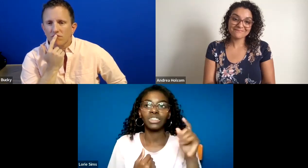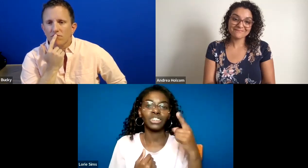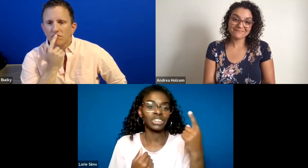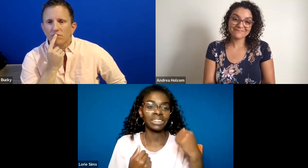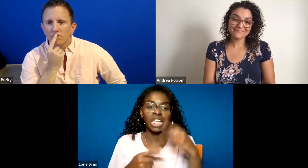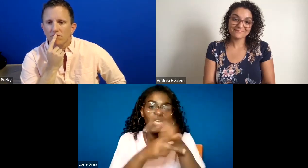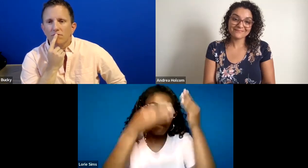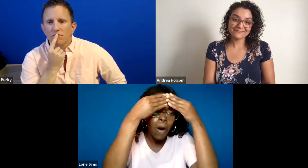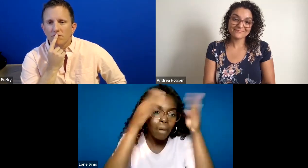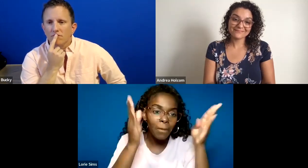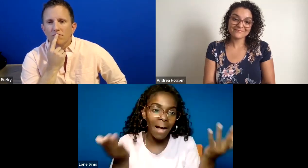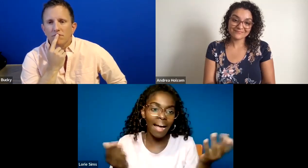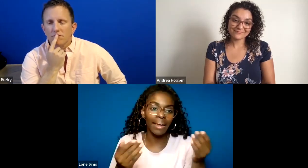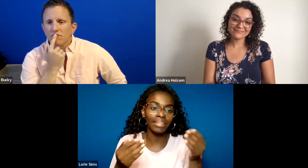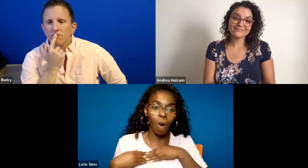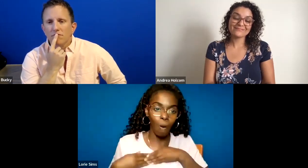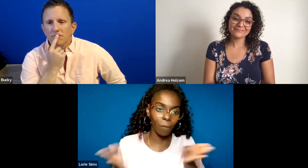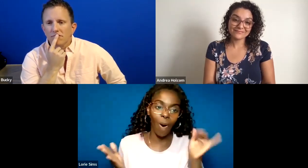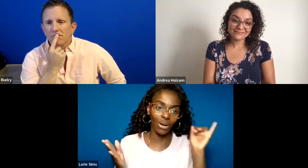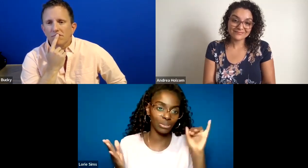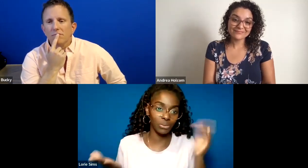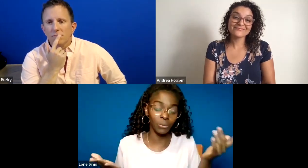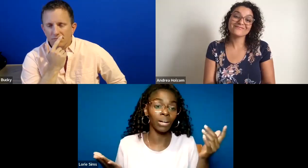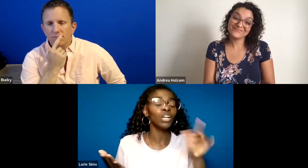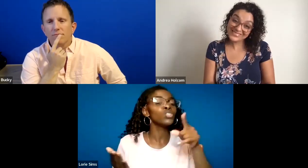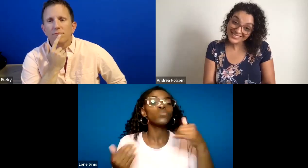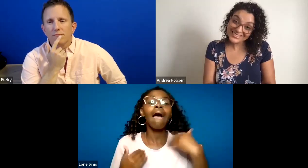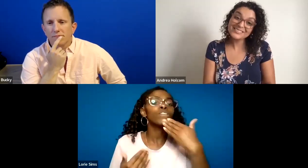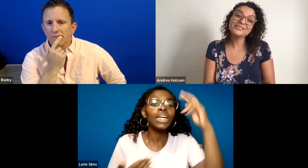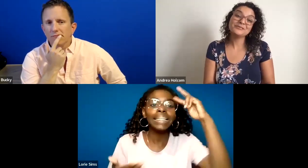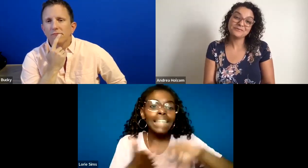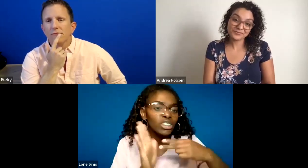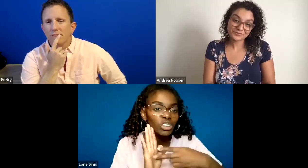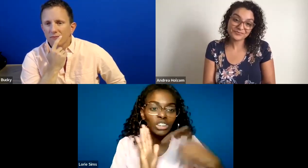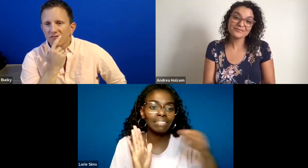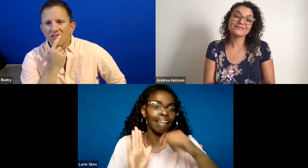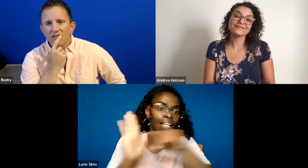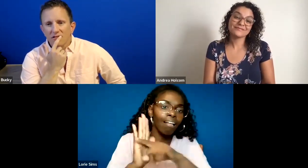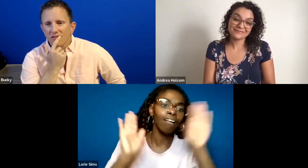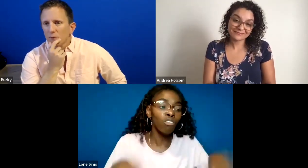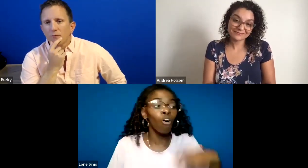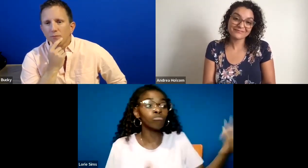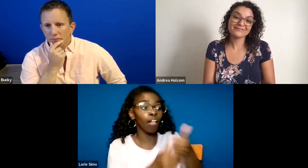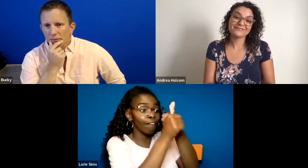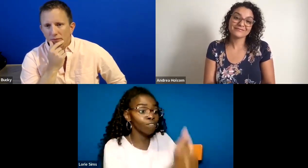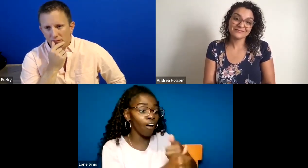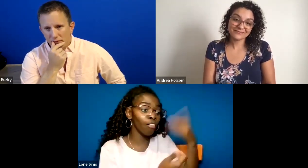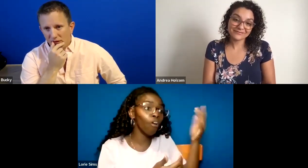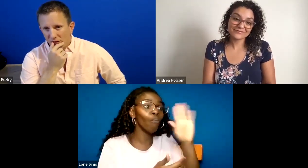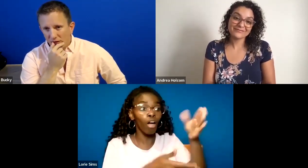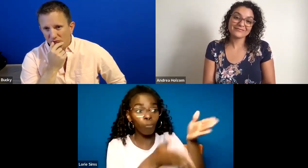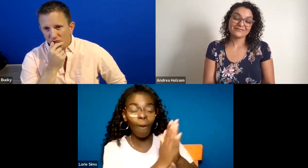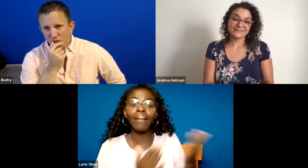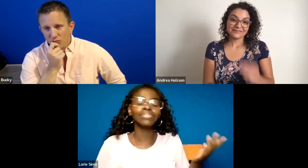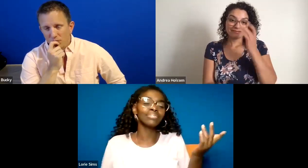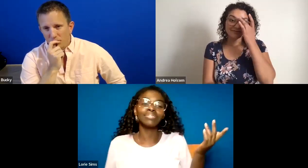improvement. And I just try to stay open-minded. I try to lead with an open heart. I know that people have good intentions.